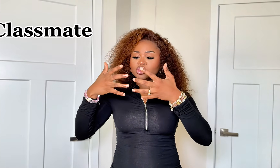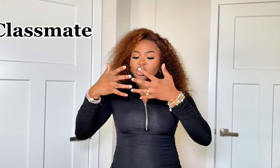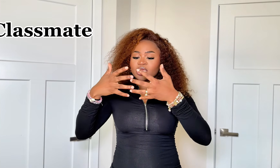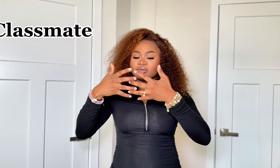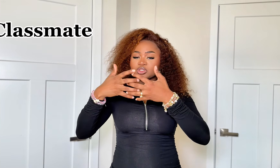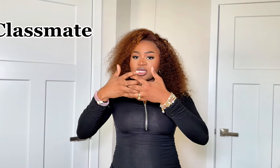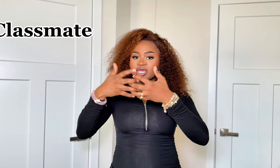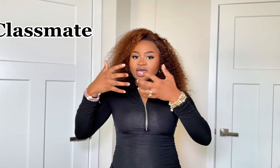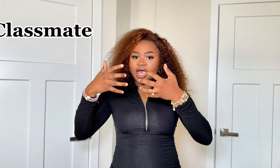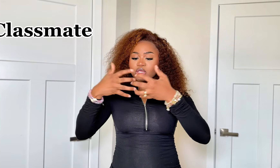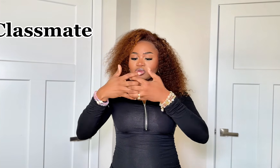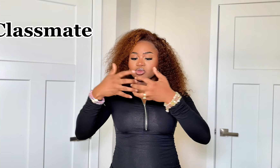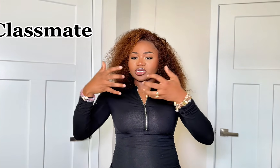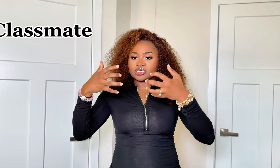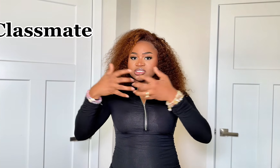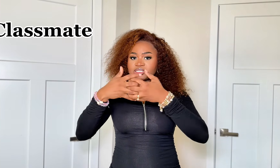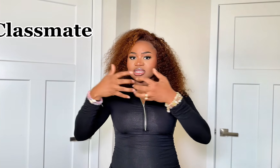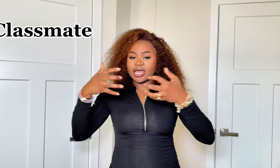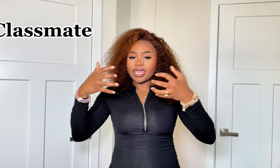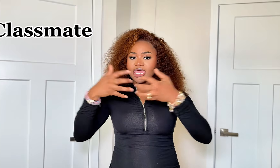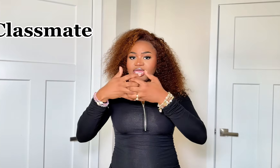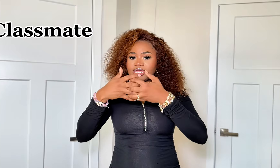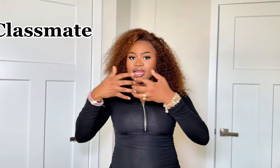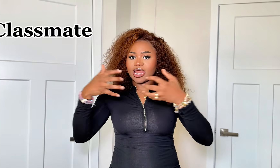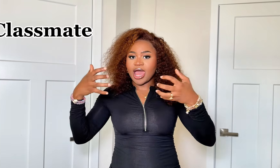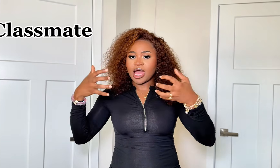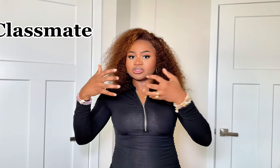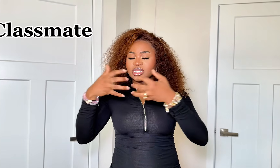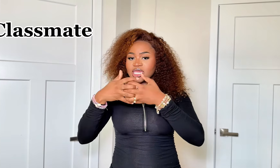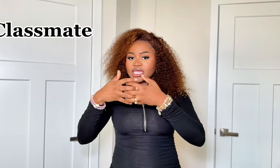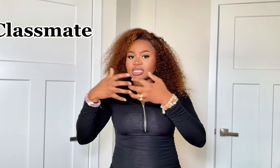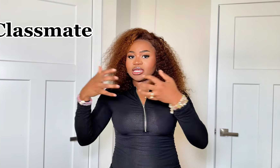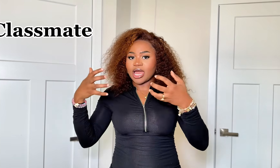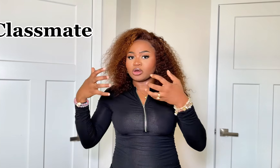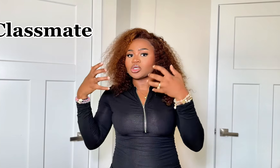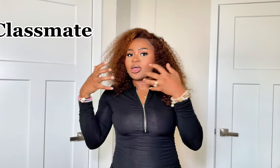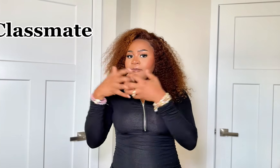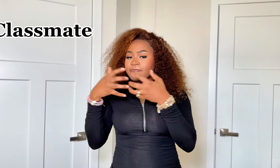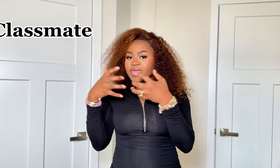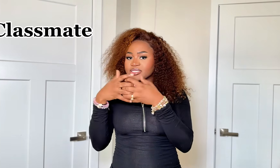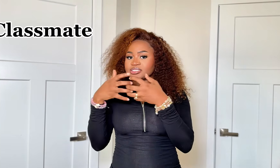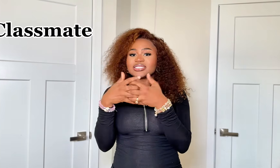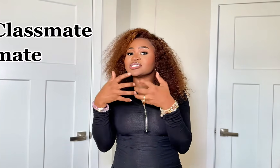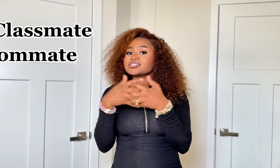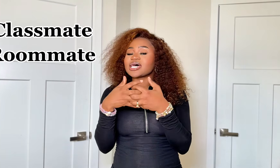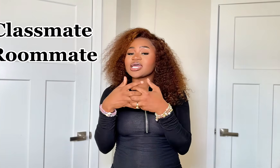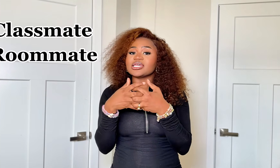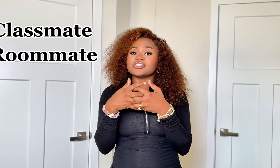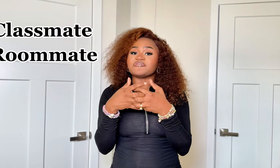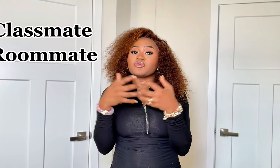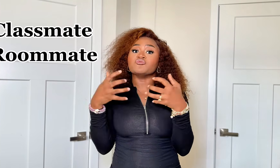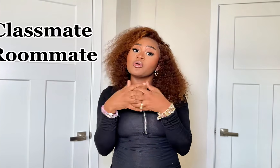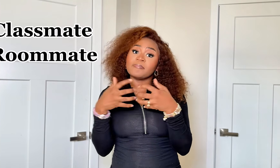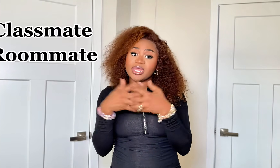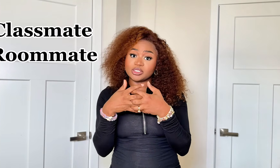join them together and you do this like in and out, in and out. Mate. This side is for roommate